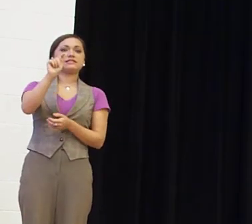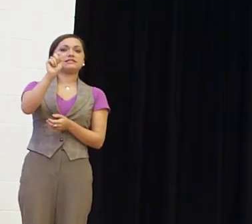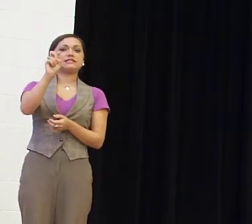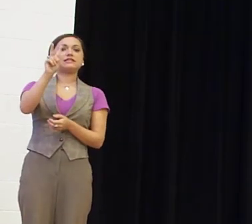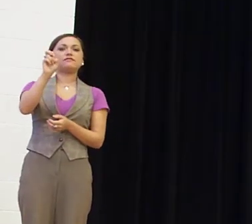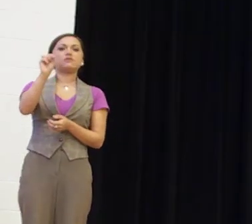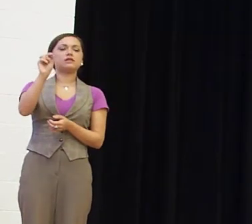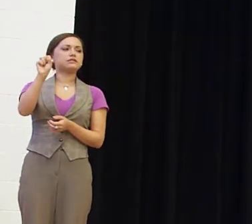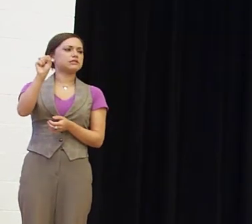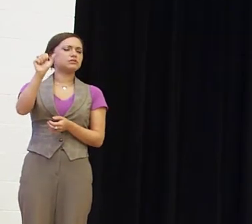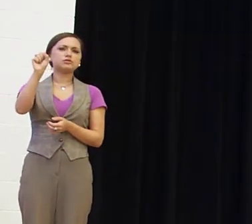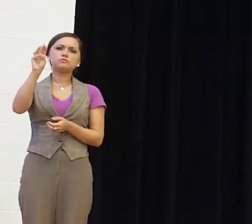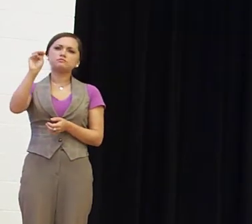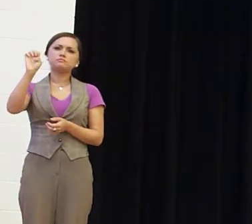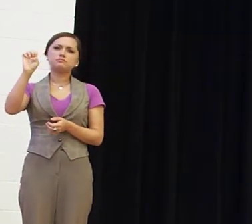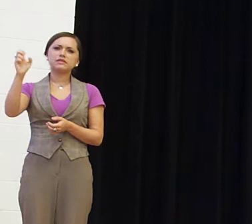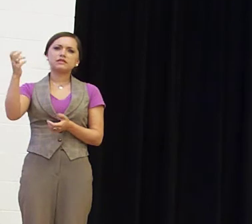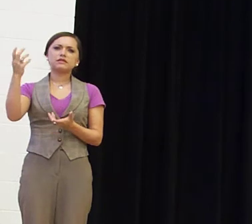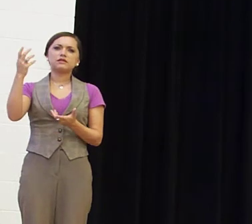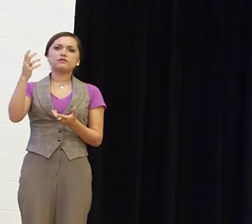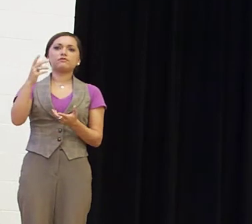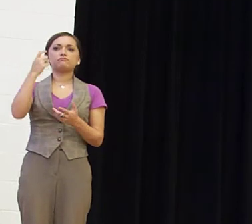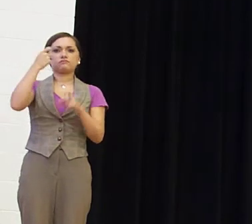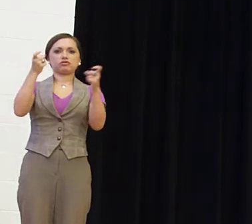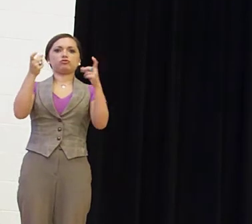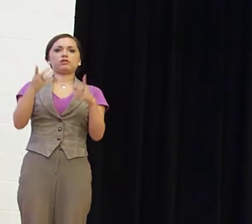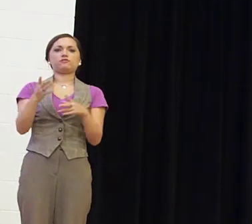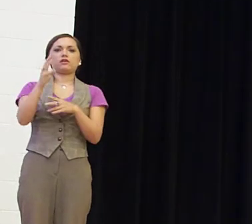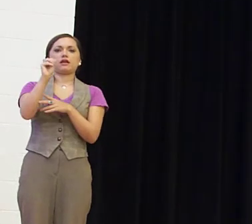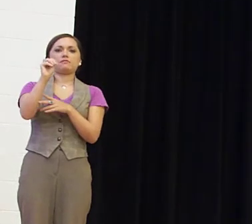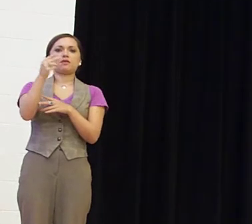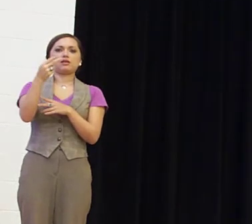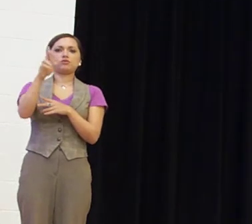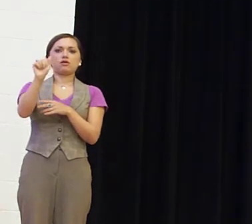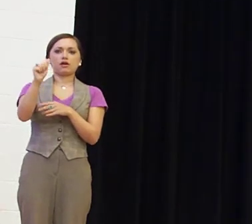Executive Director of MHMRA of Harris County.